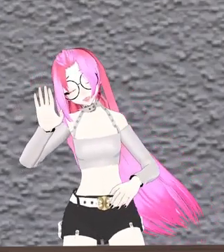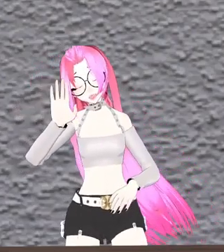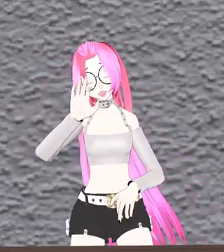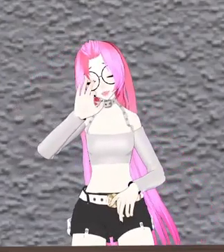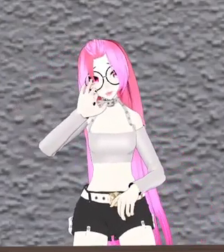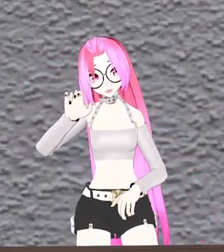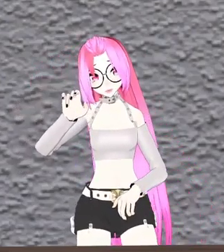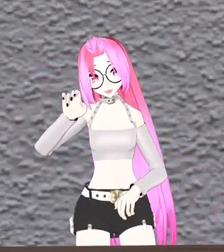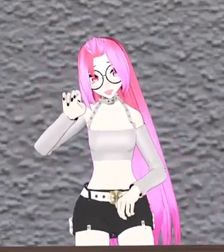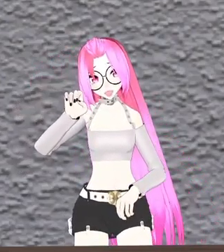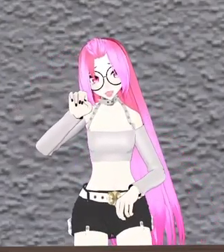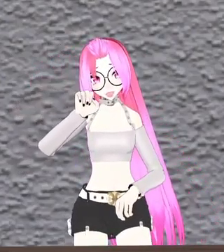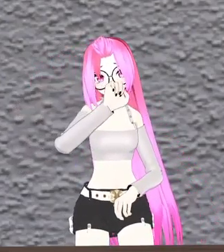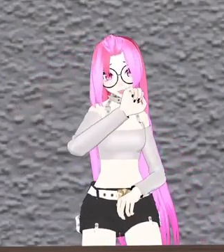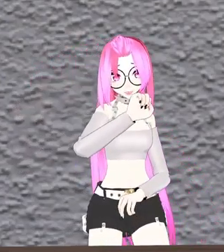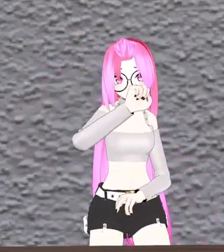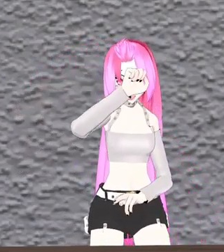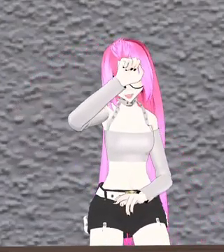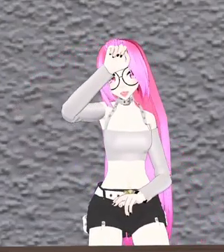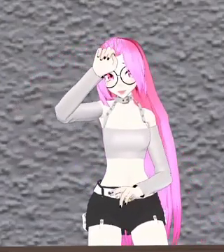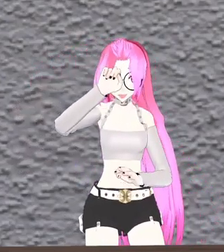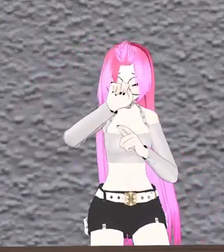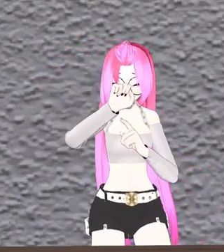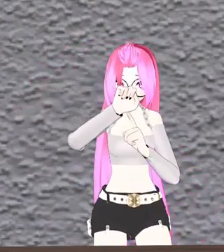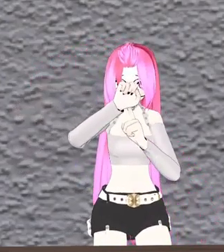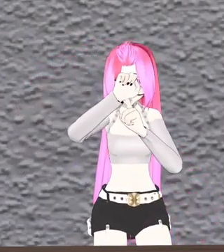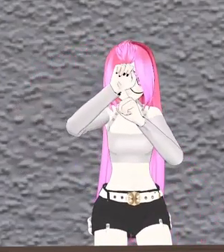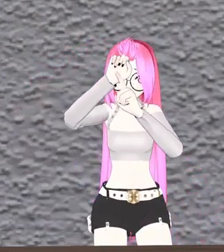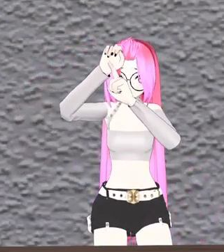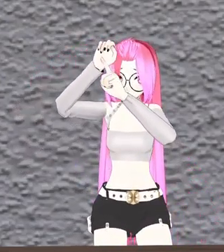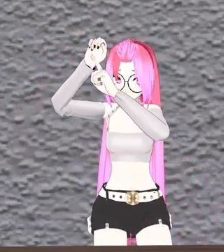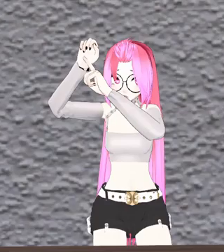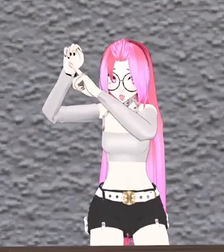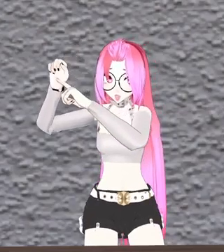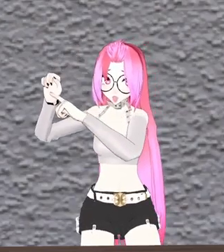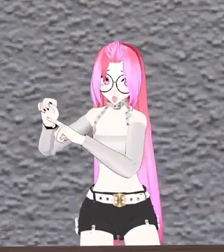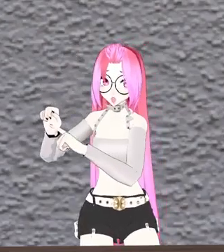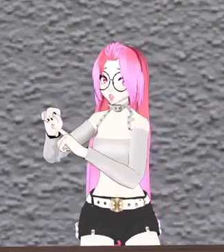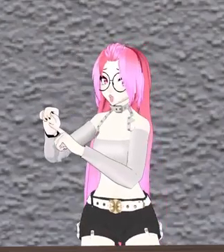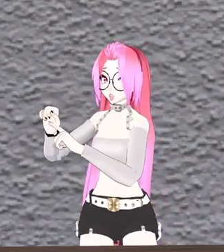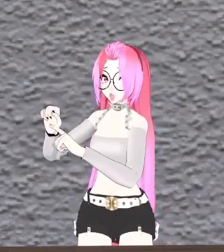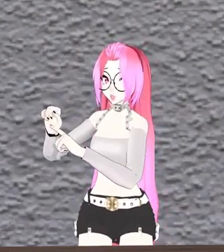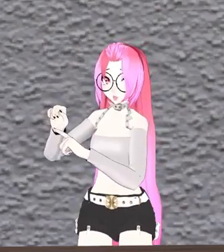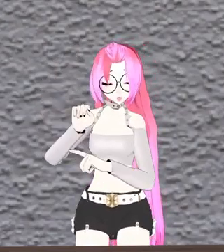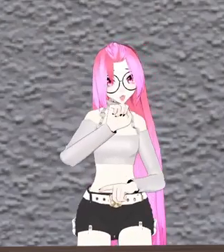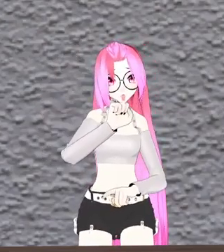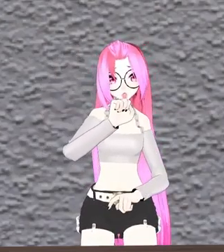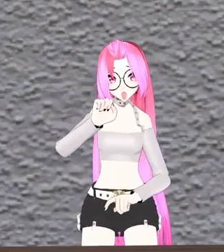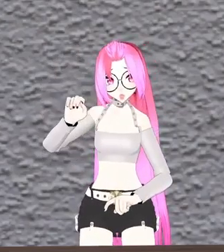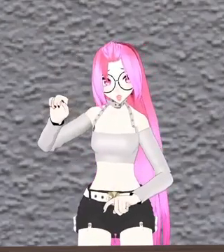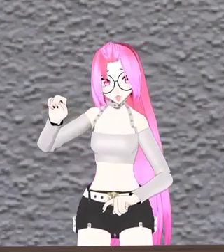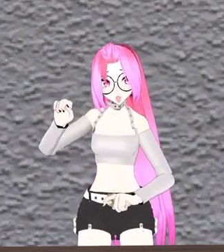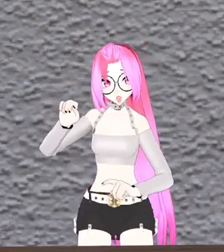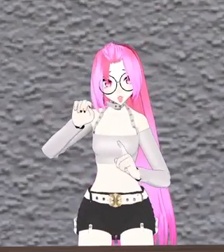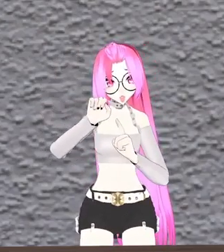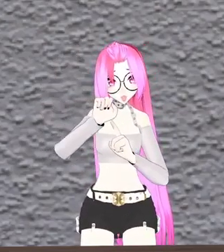I'm fingerspelling again, right? So it could be, it's an arch. See how I'm going up, kind of making a rainbow shape. You're not drifting, because